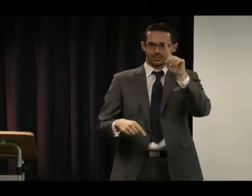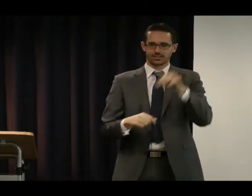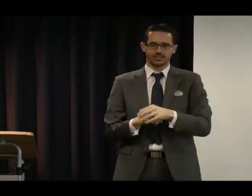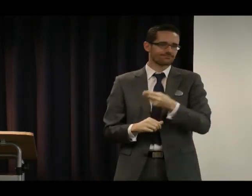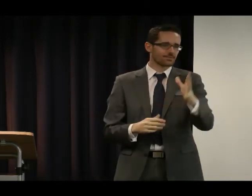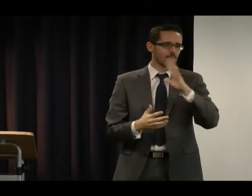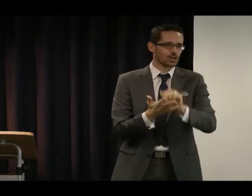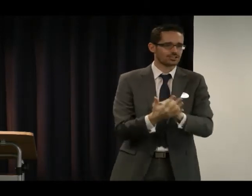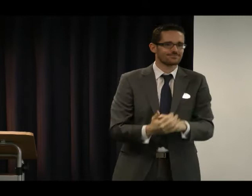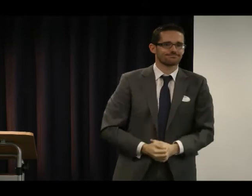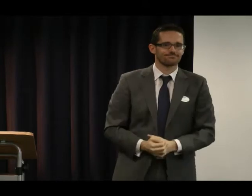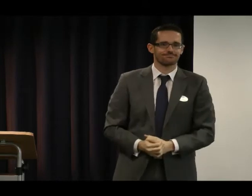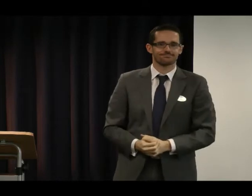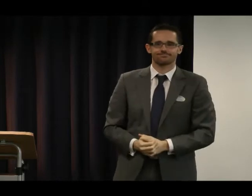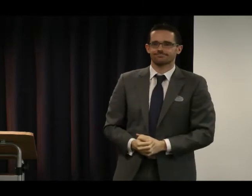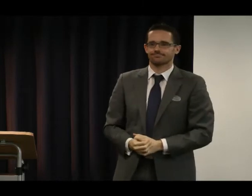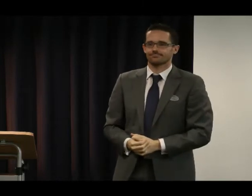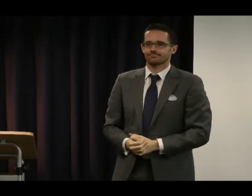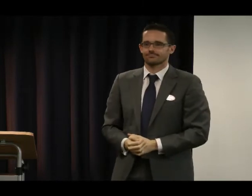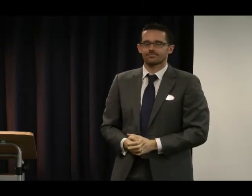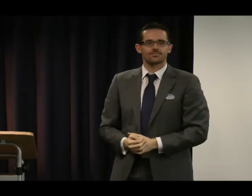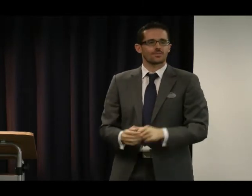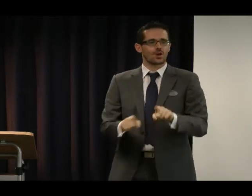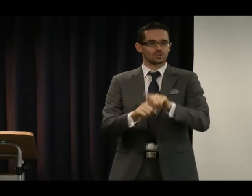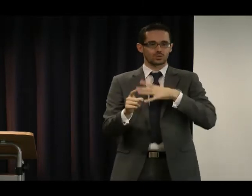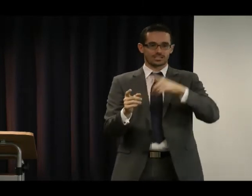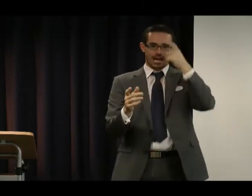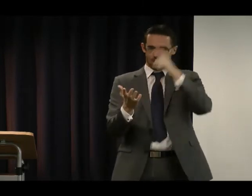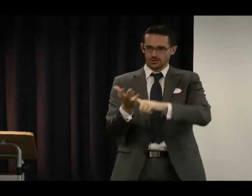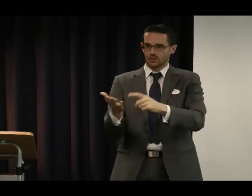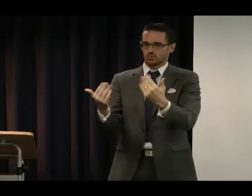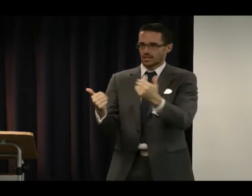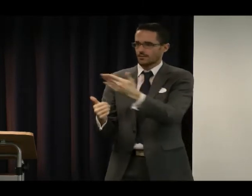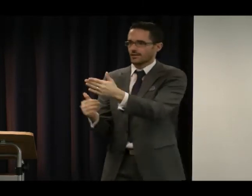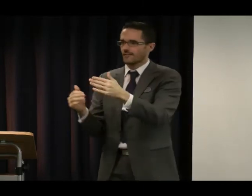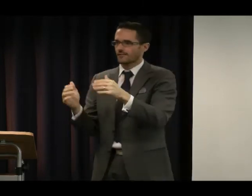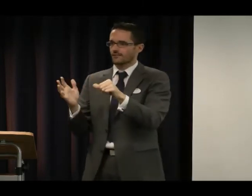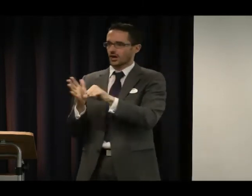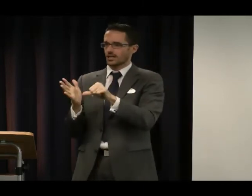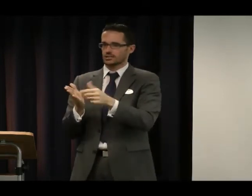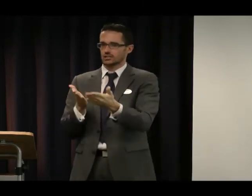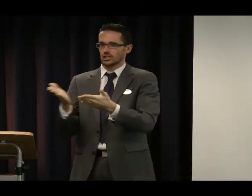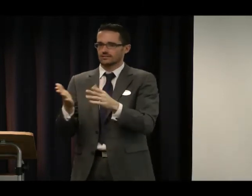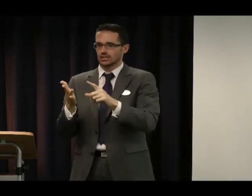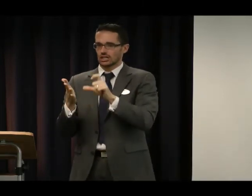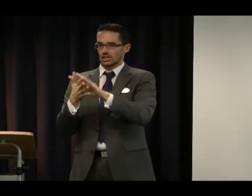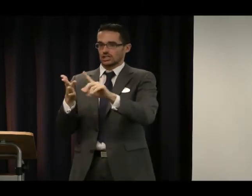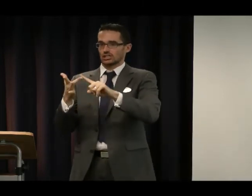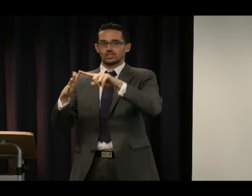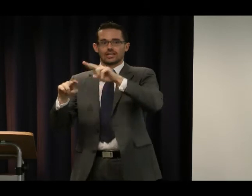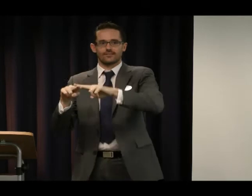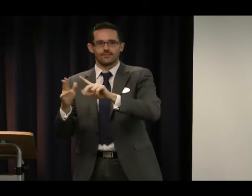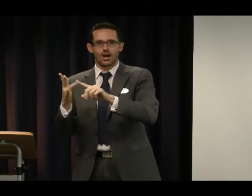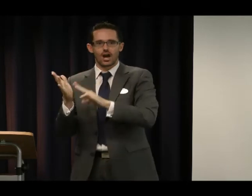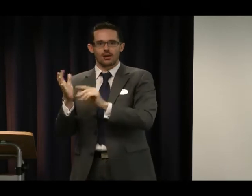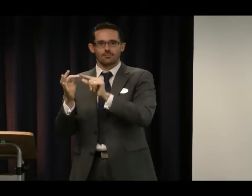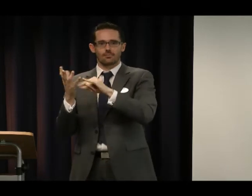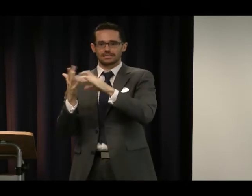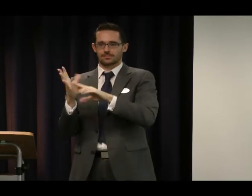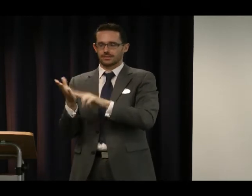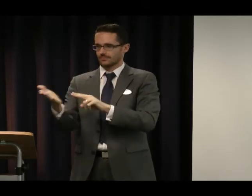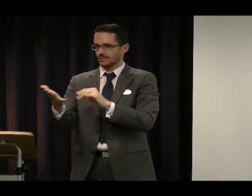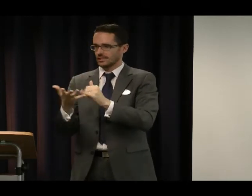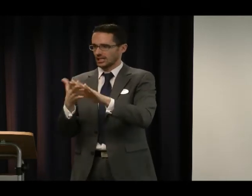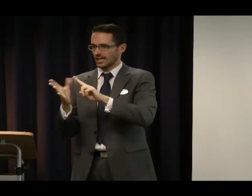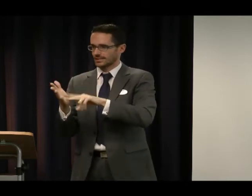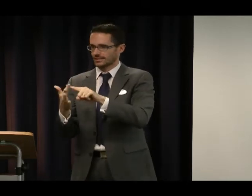and she really wishes she could attend, so she sends her apologies. Also, I'd like to acknowledge and welcome the